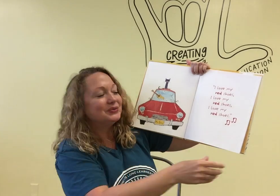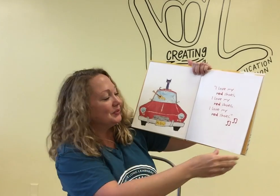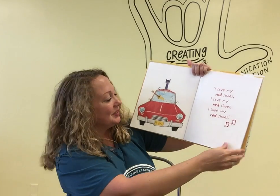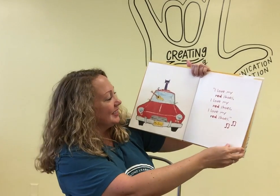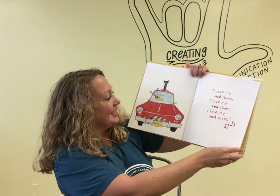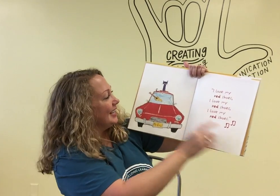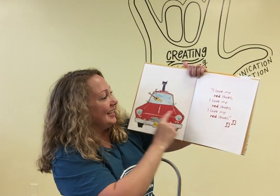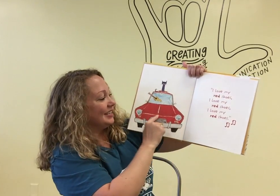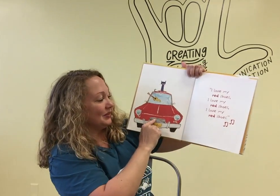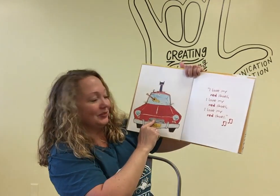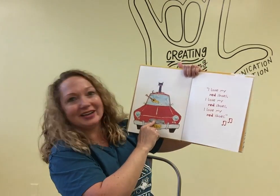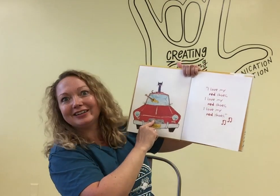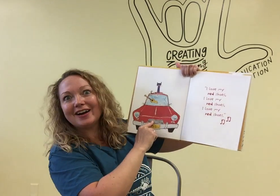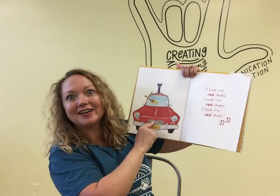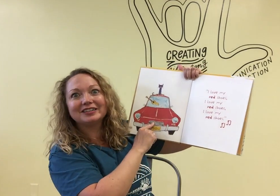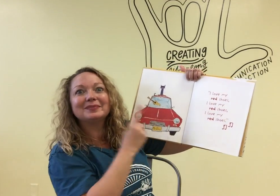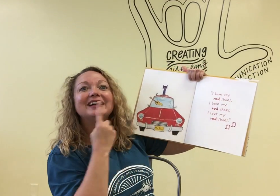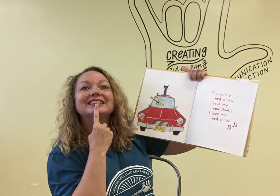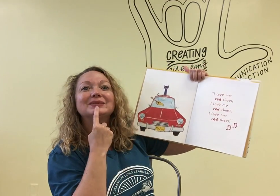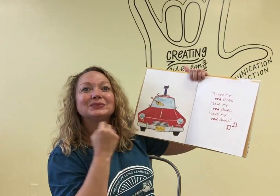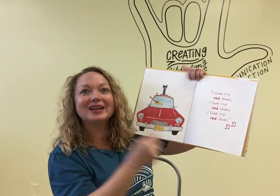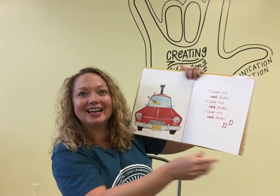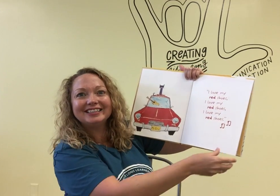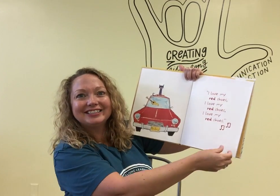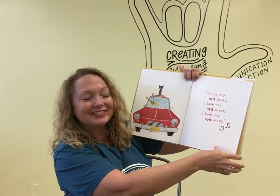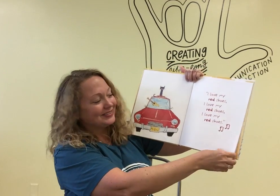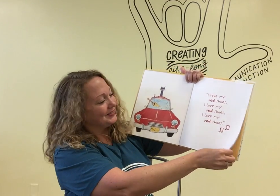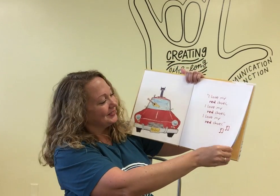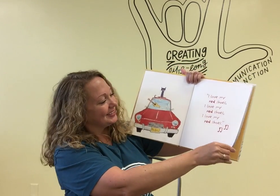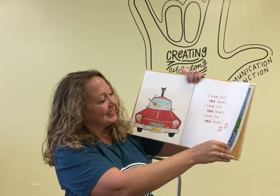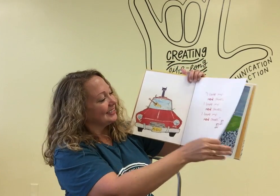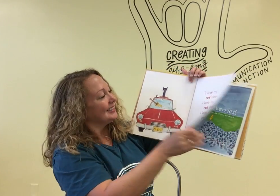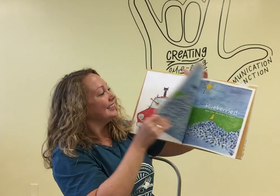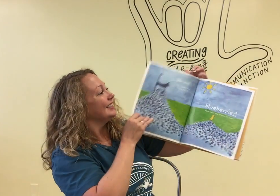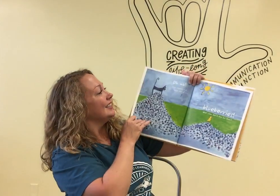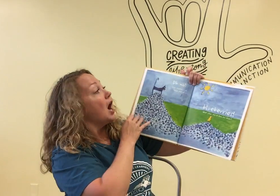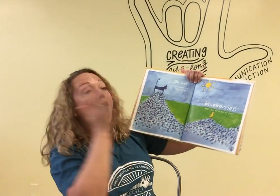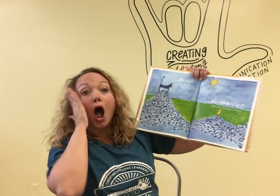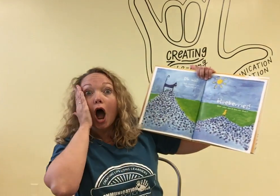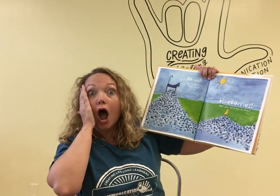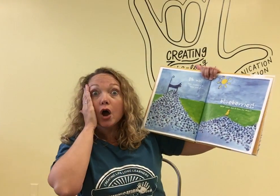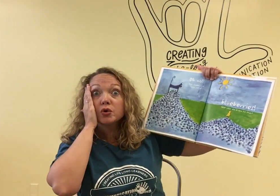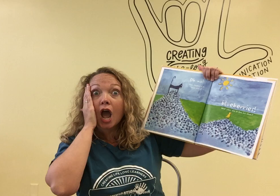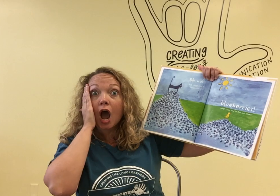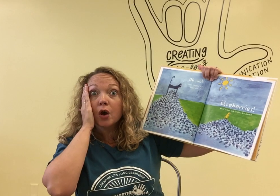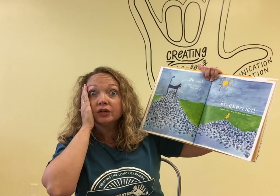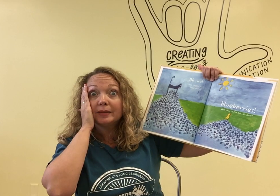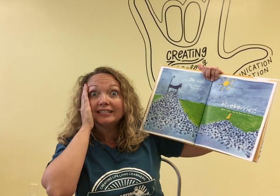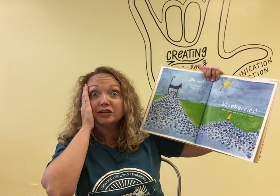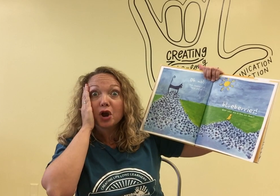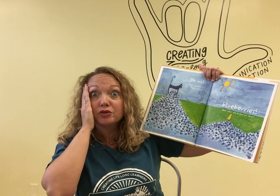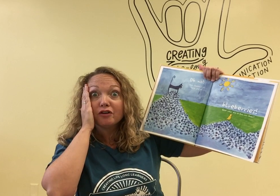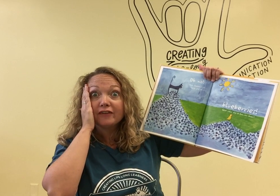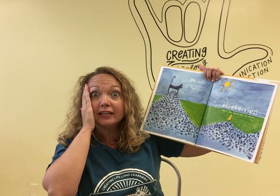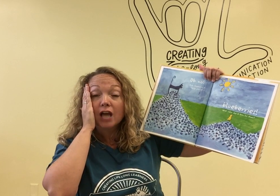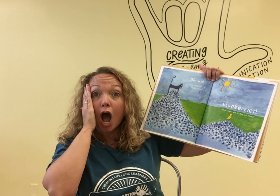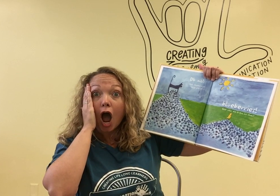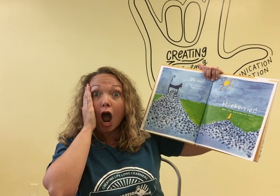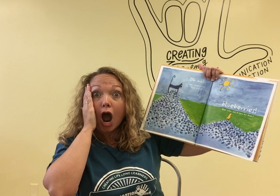shoes. And he has a red car to match his red shoes. Oh no! Let me see your oh no face.